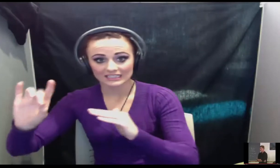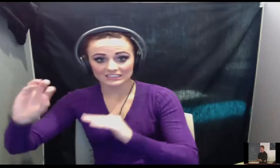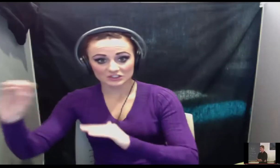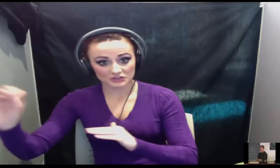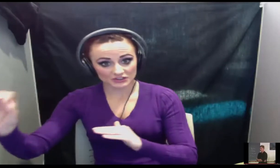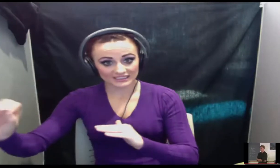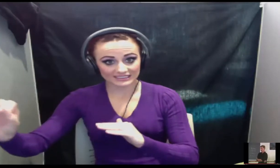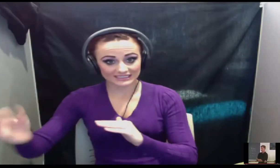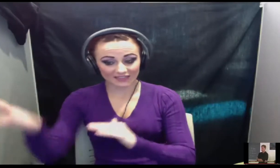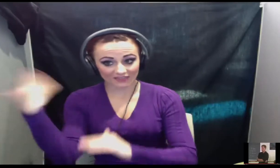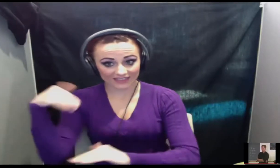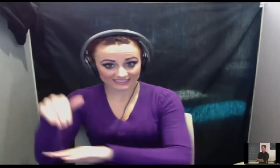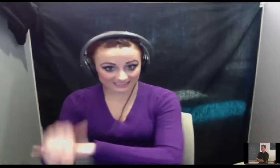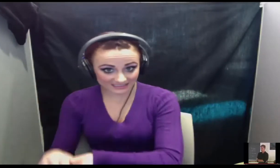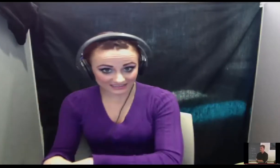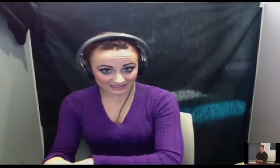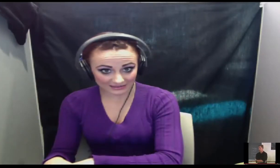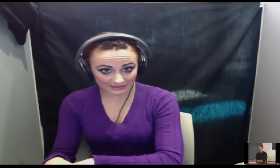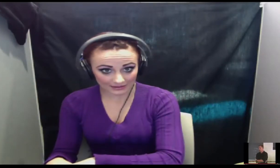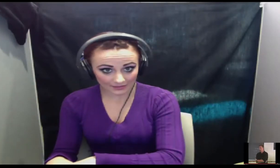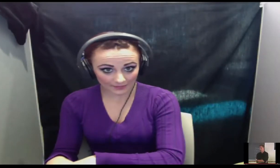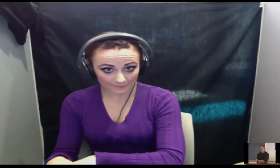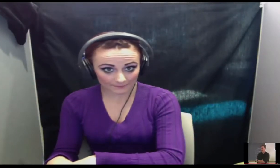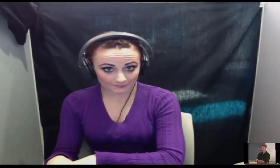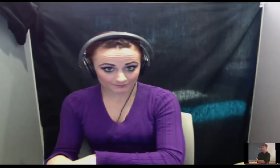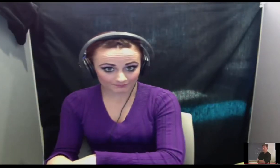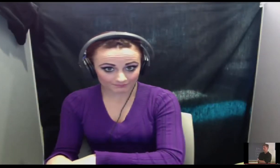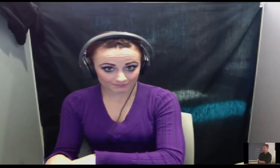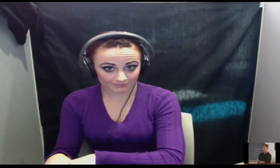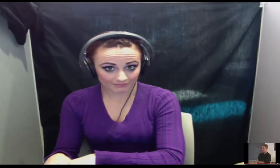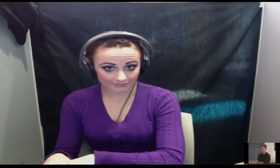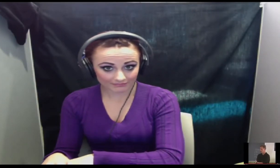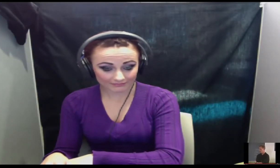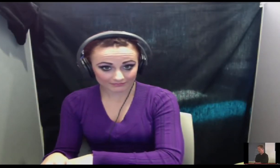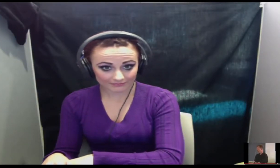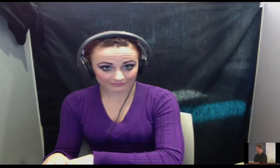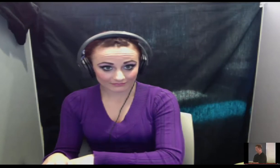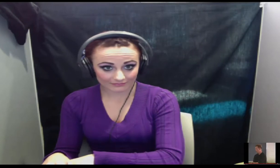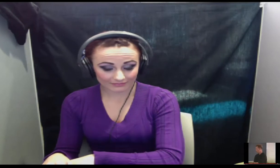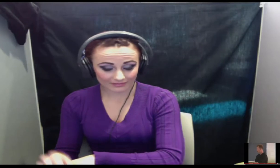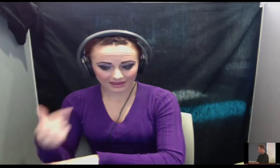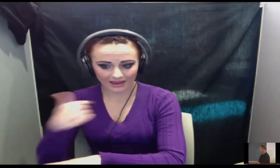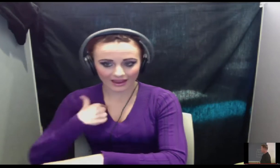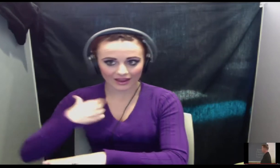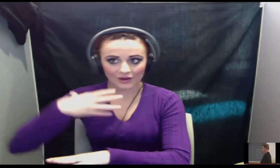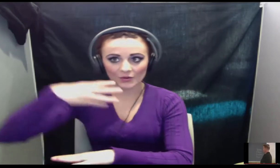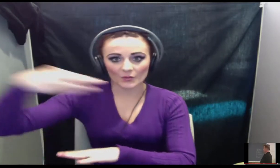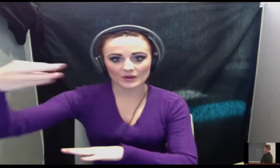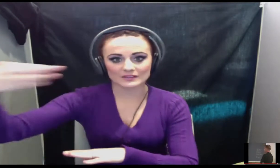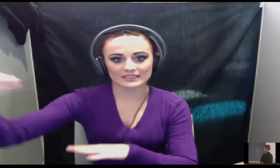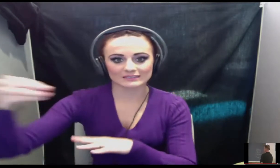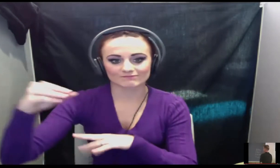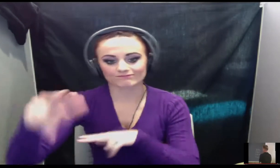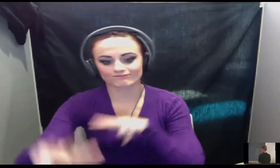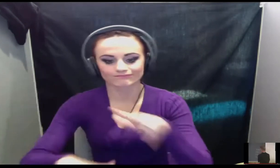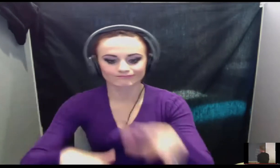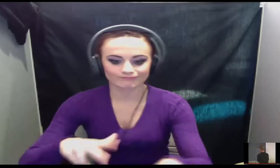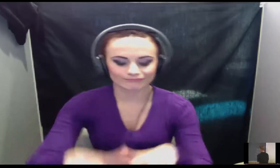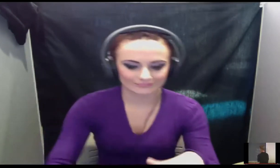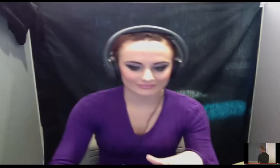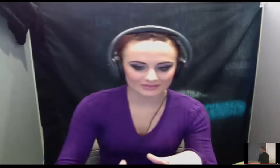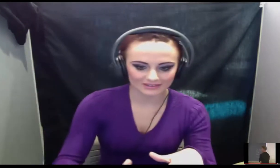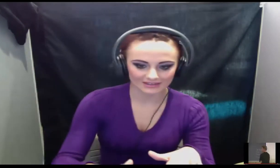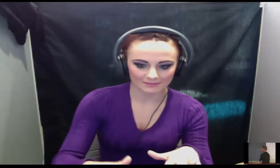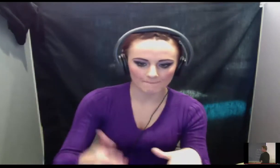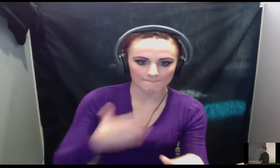through the tulips this morning, I would have gotten my shoes wet or my toes or whatever. That's the dew